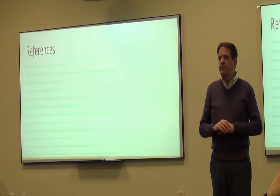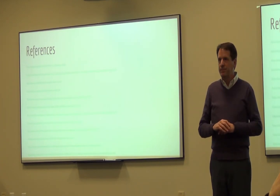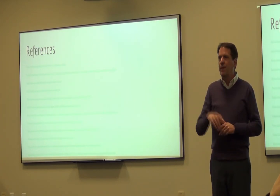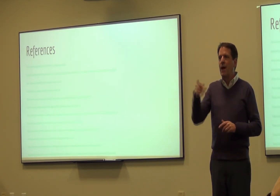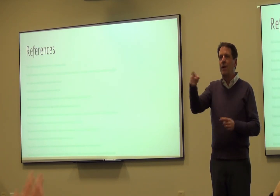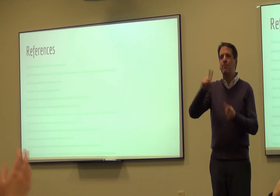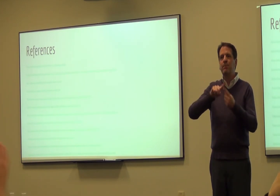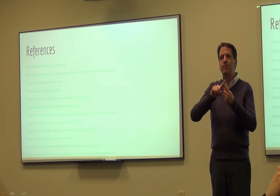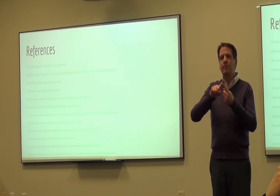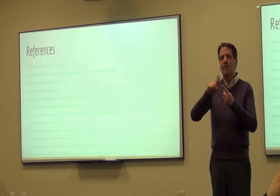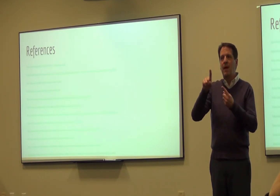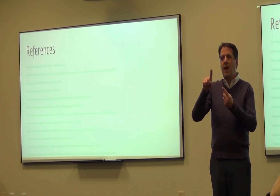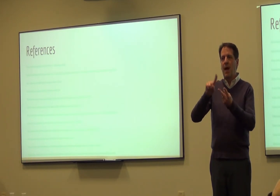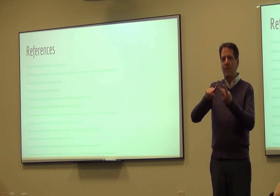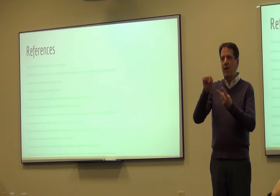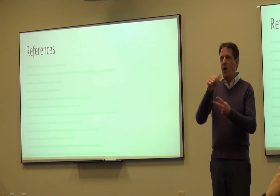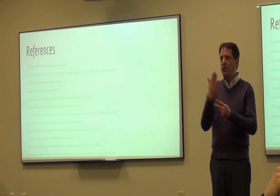Yeah, because of the look.